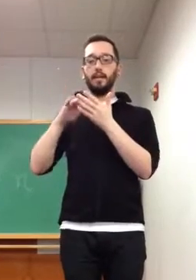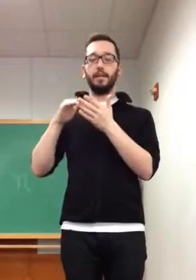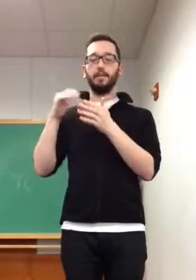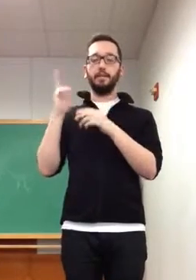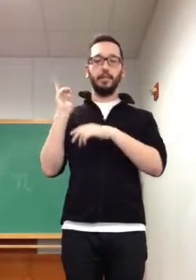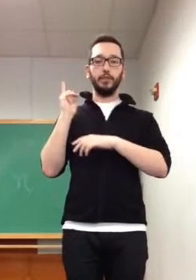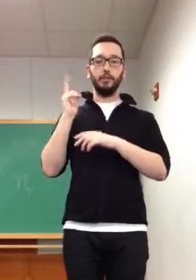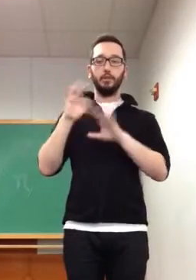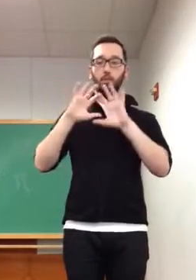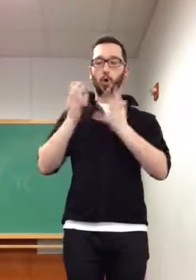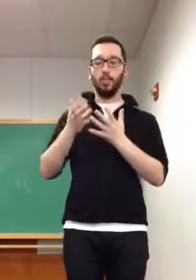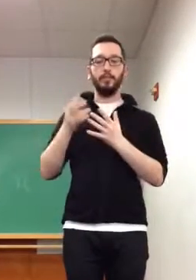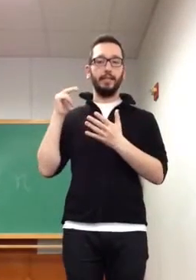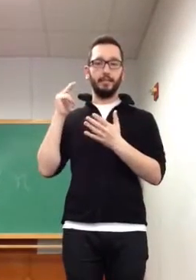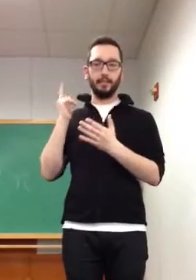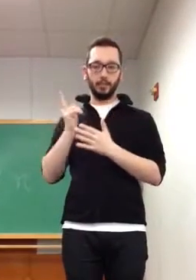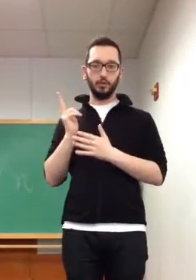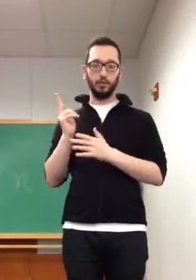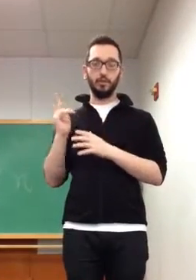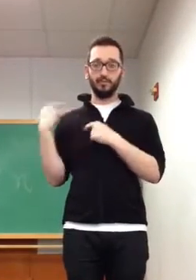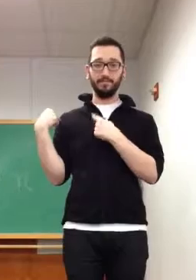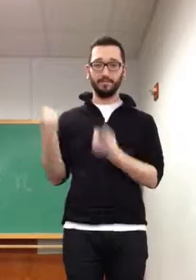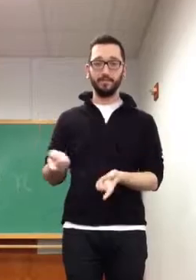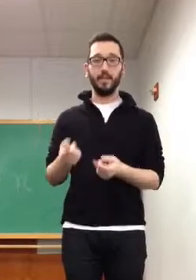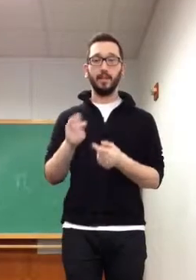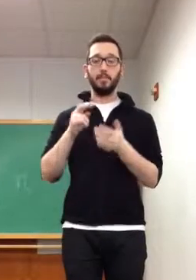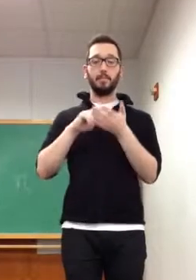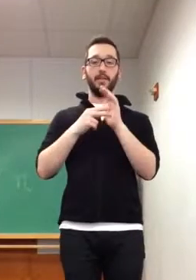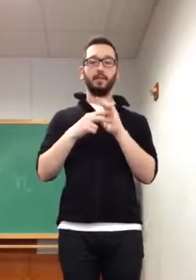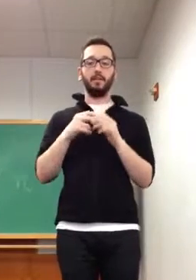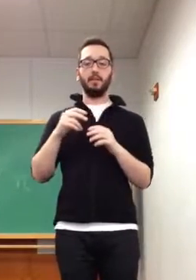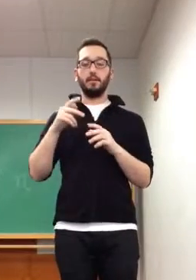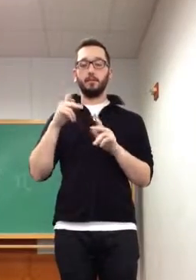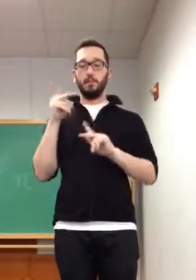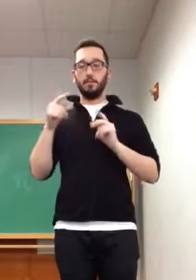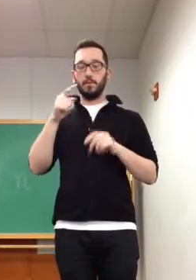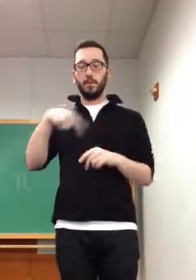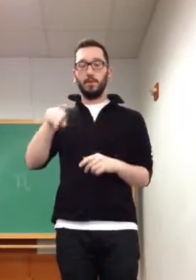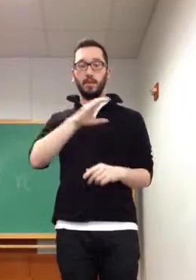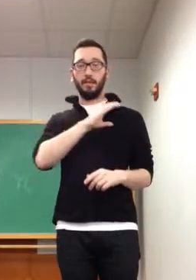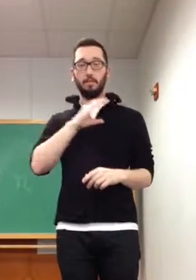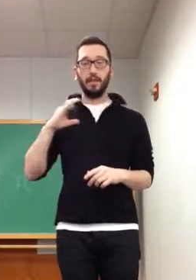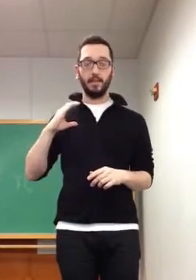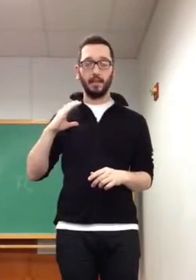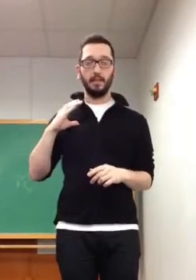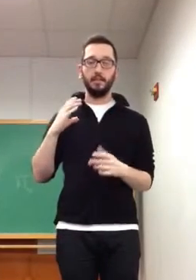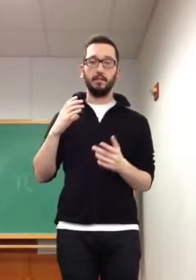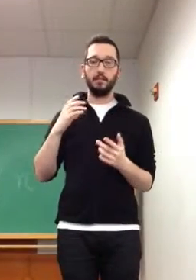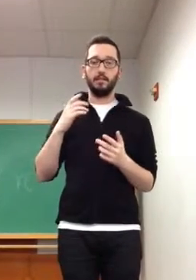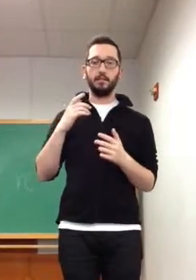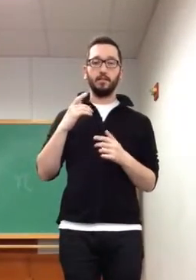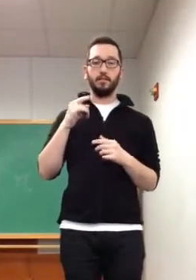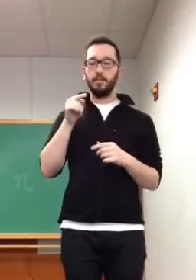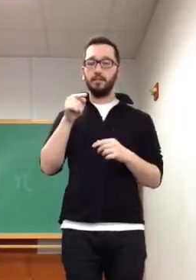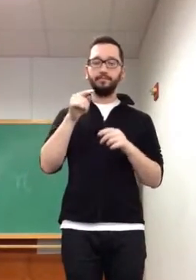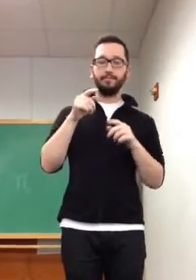meetings of the committee were essentially turf wars. We need more in China. No, we need more in India, and so